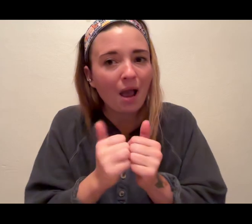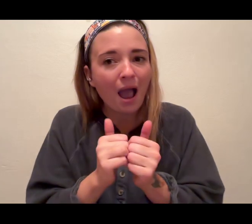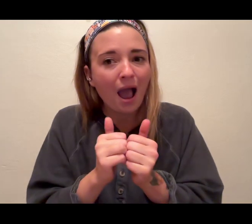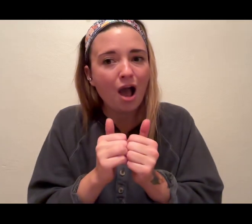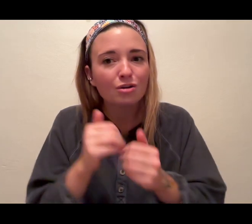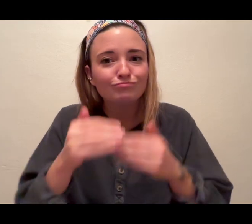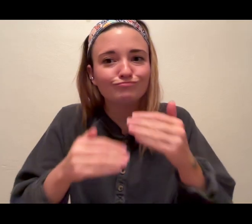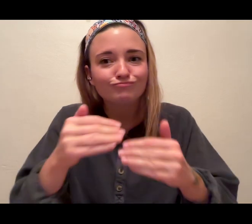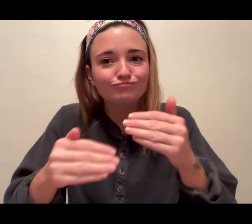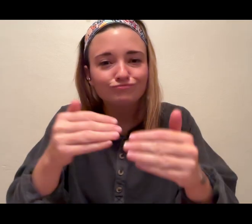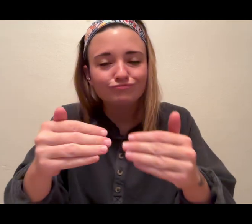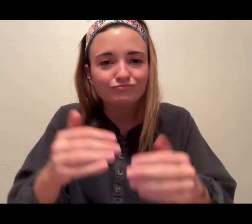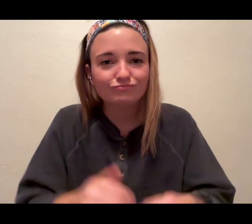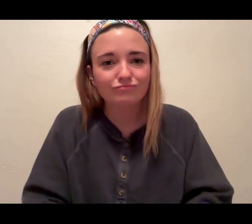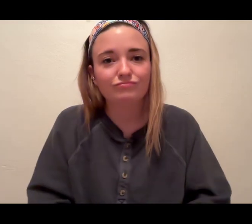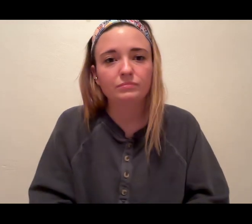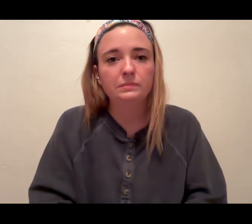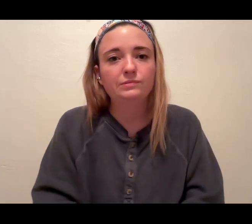little bit difficult.